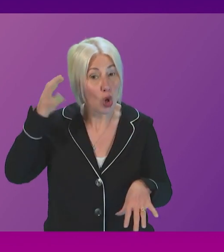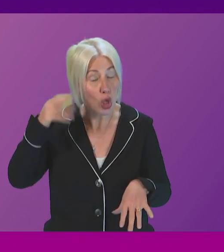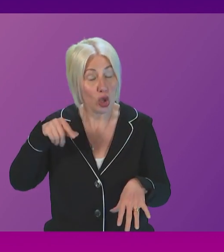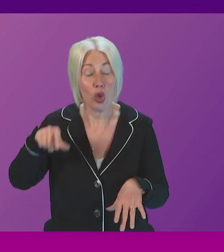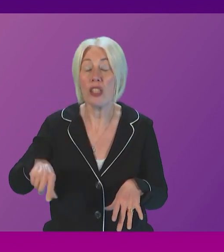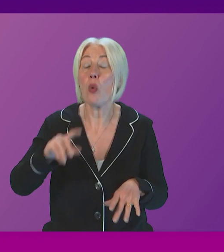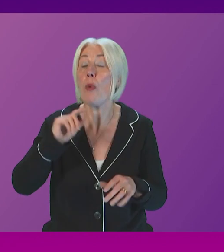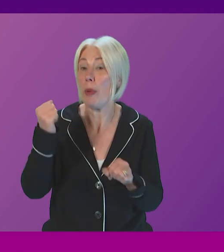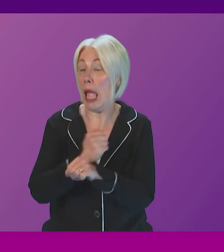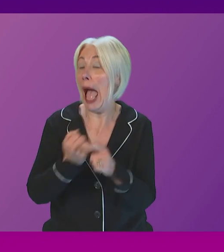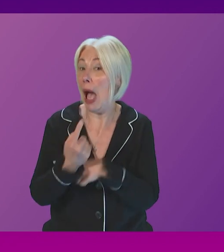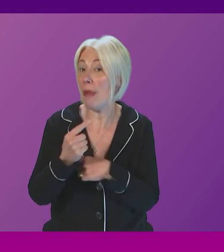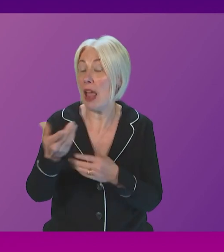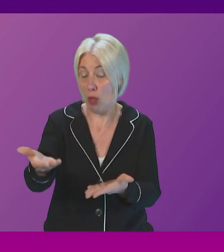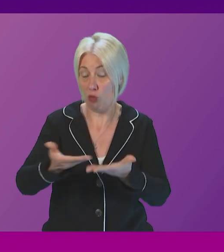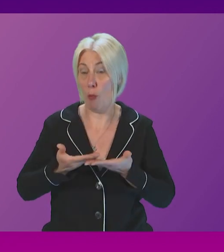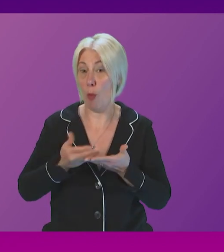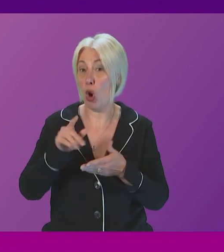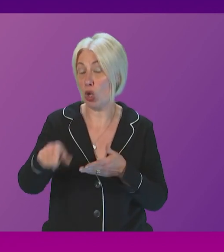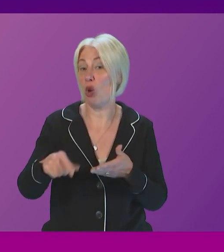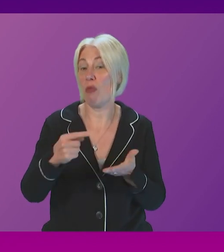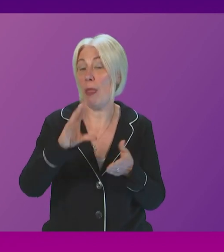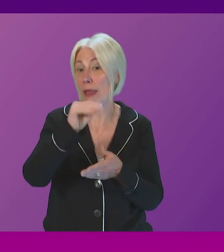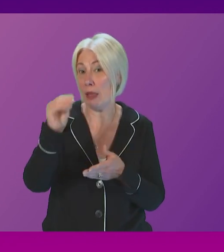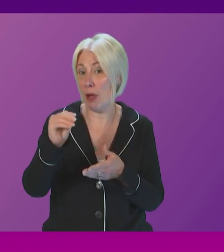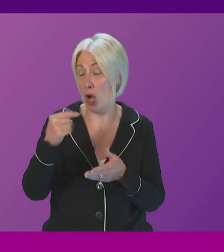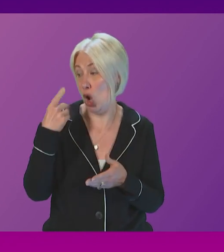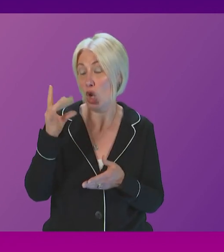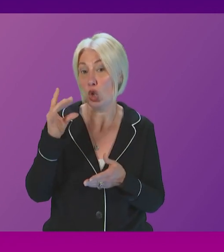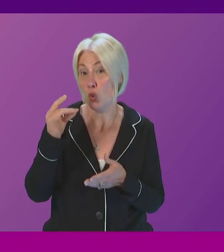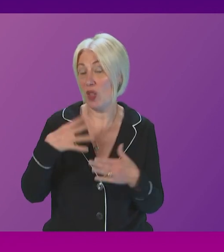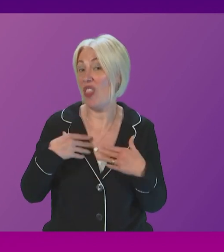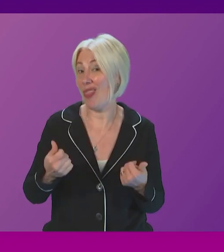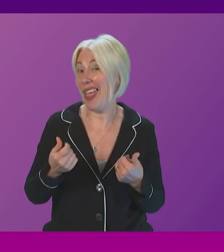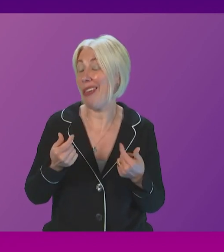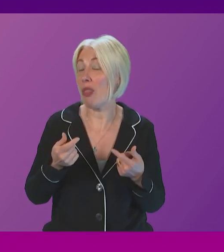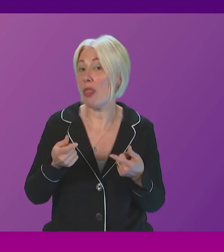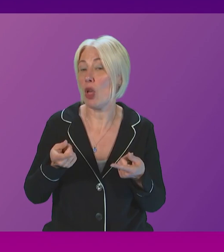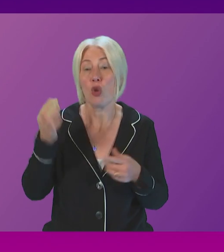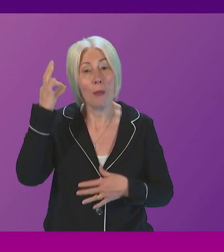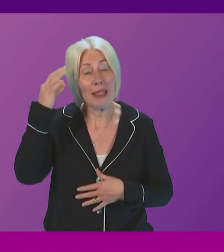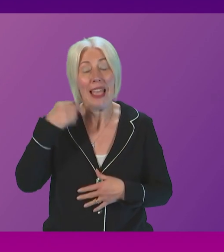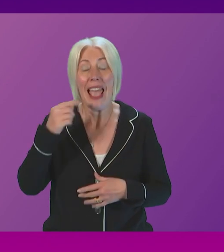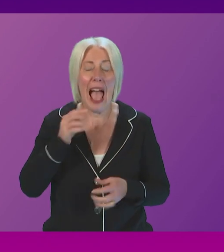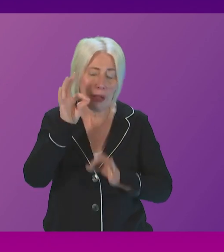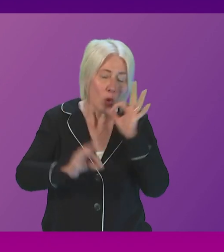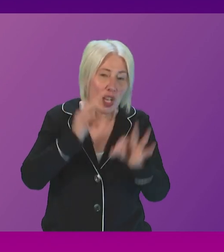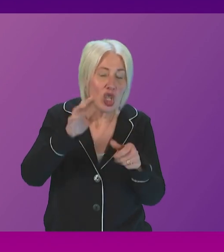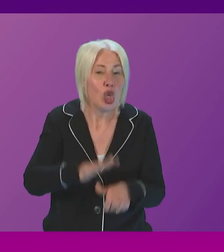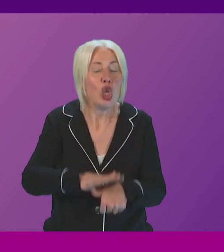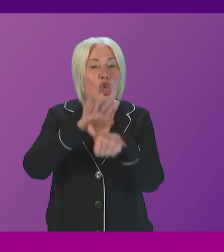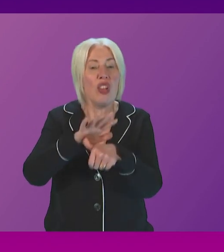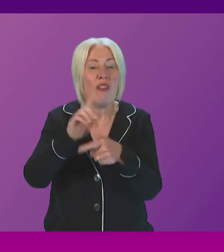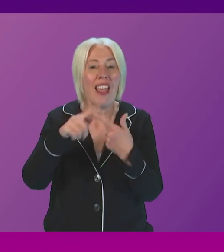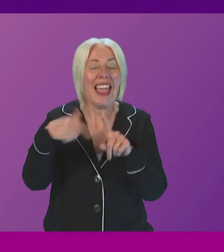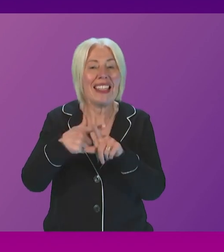summer. Now, on Tuesday this week, I had the opportunity in the Health Committee to question Callum Campbell, the chief executive of NHS